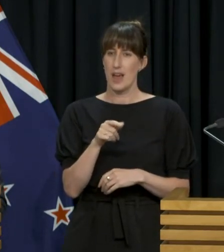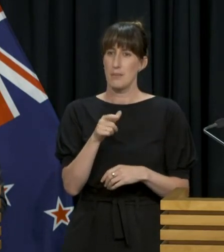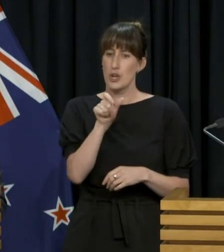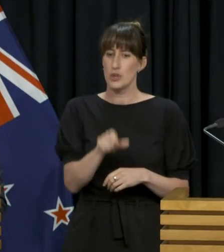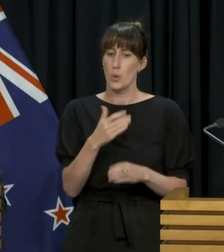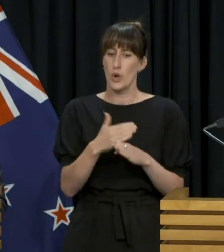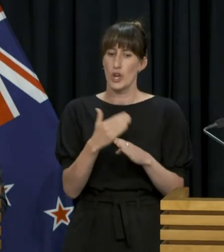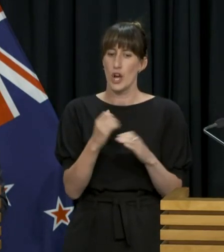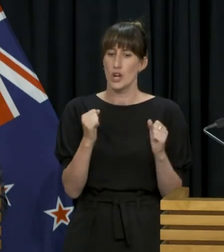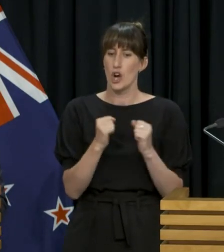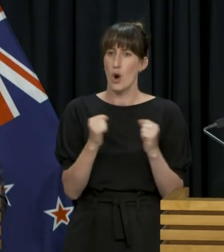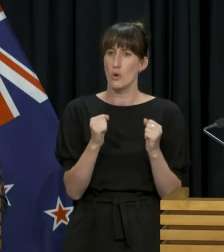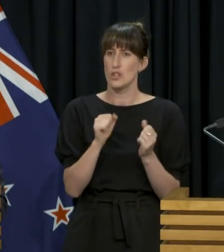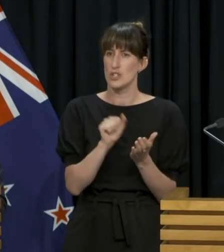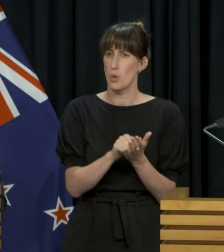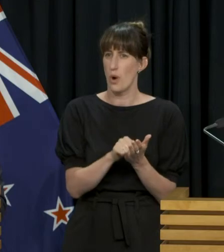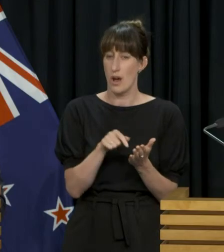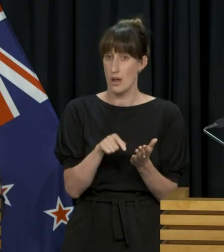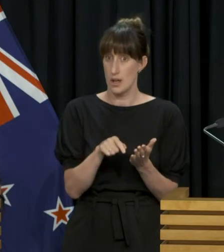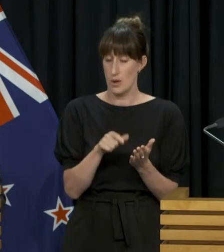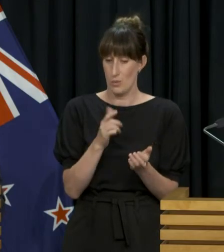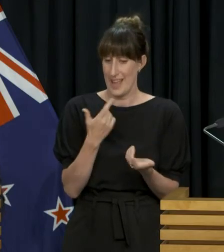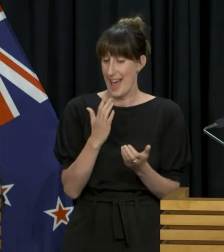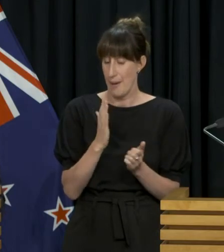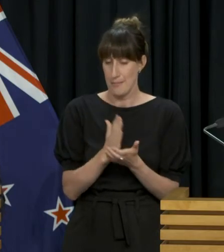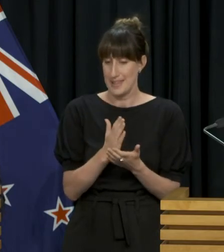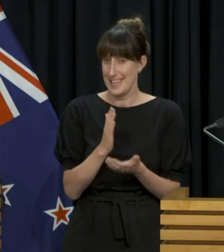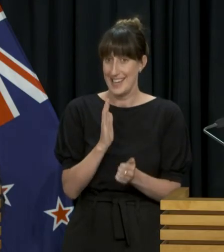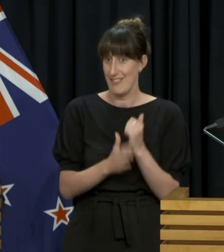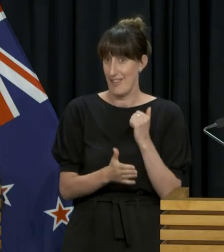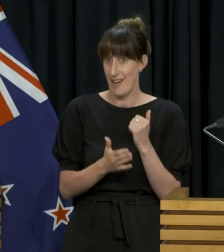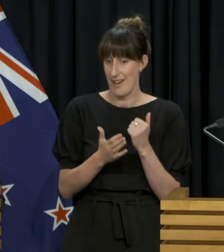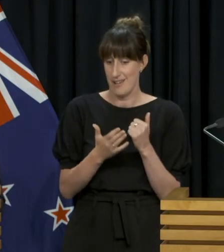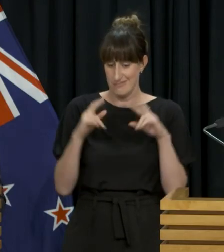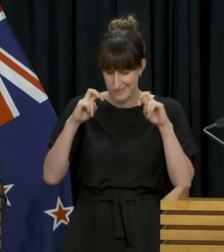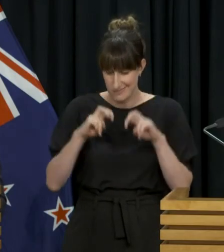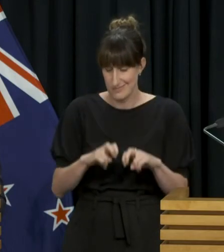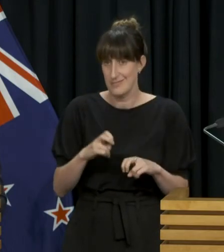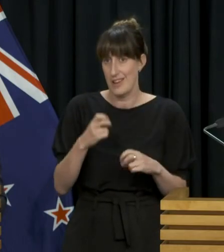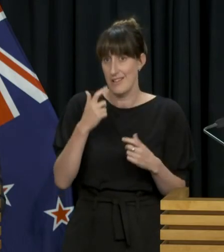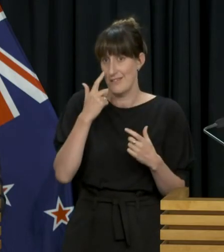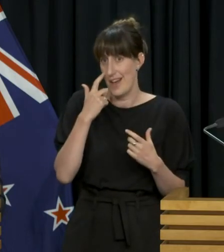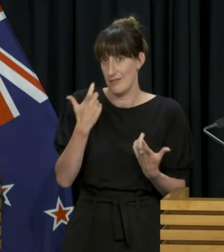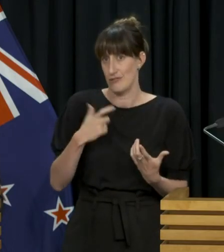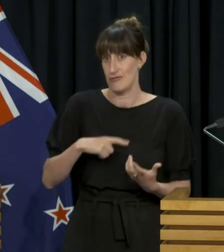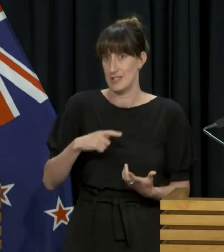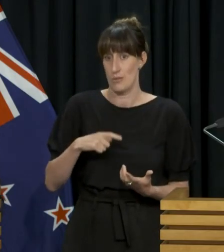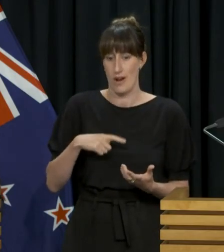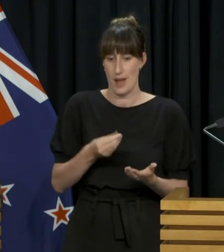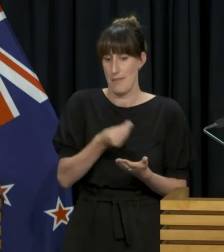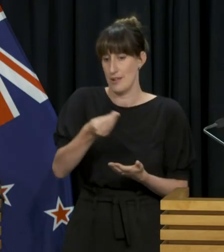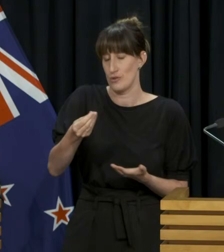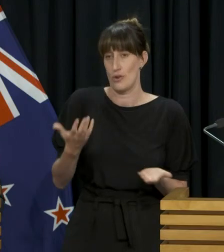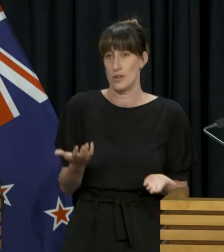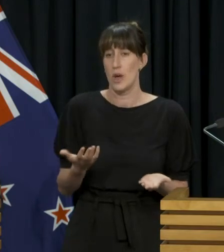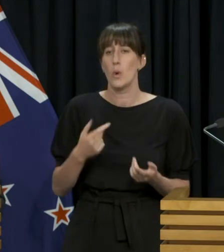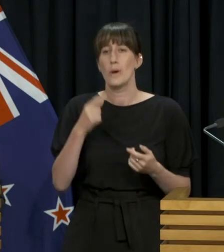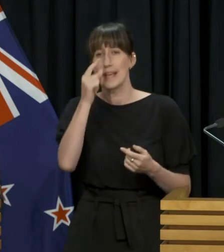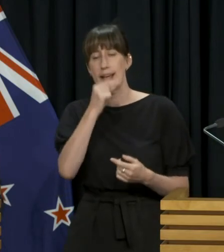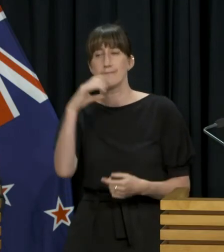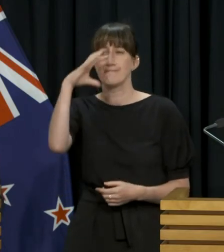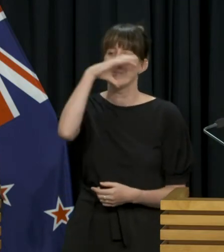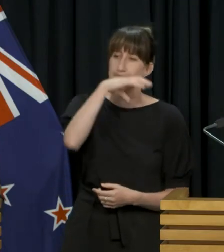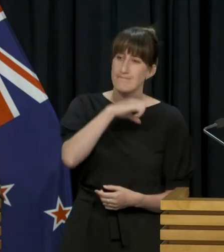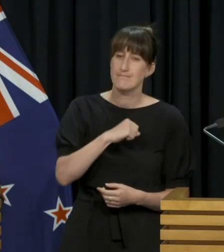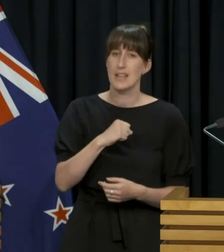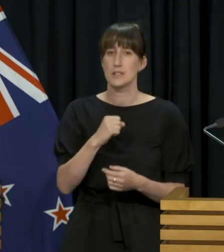what had happened there. What we often find we reach is a point where we can identify what we think might have happened, some